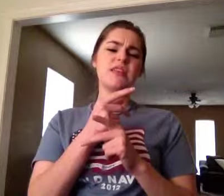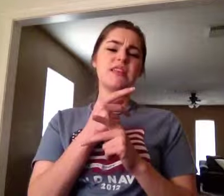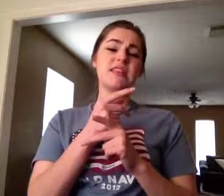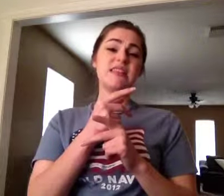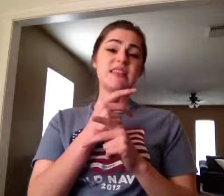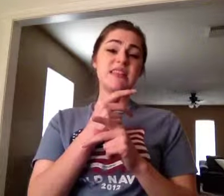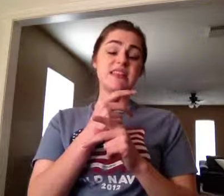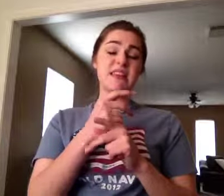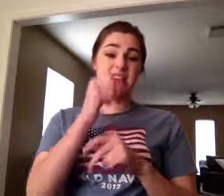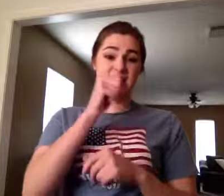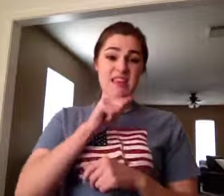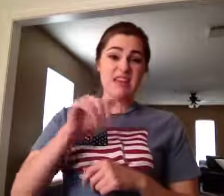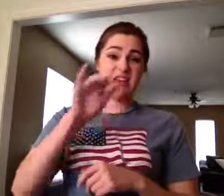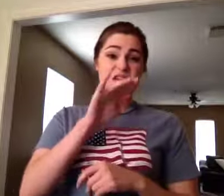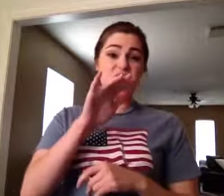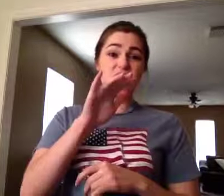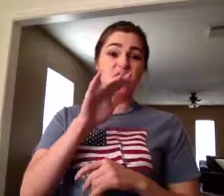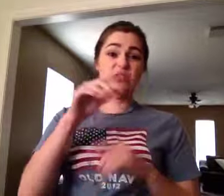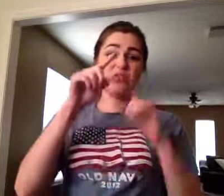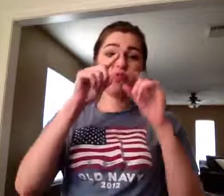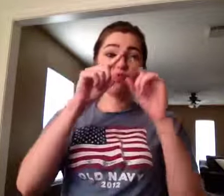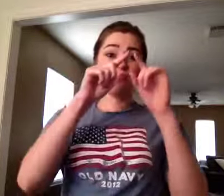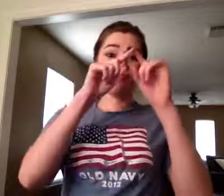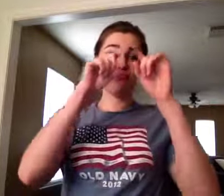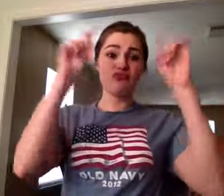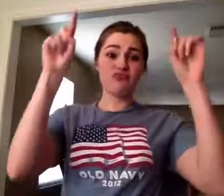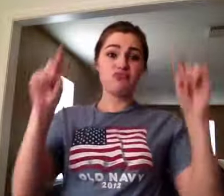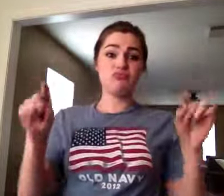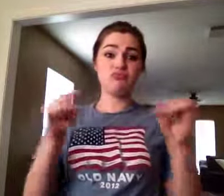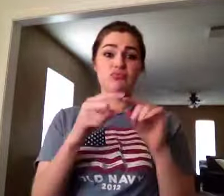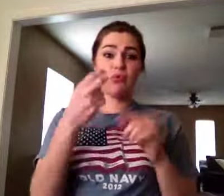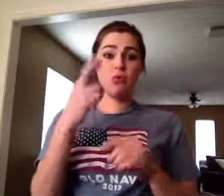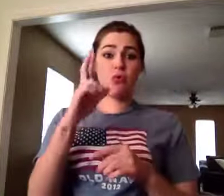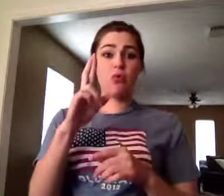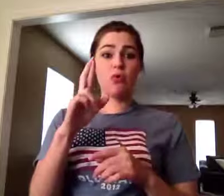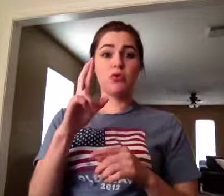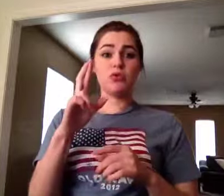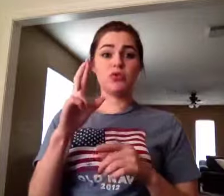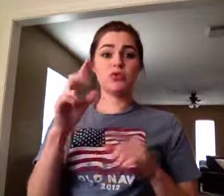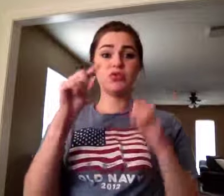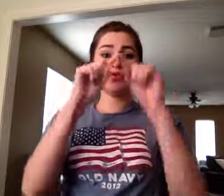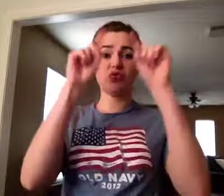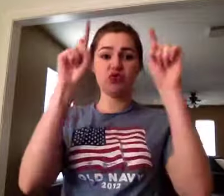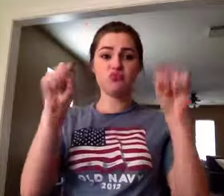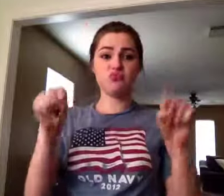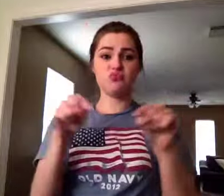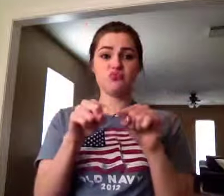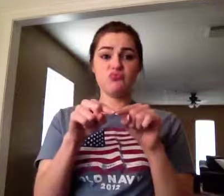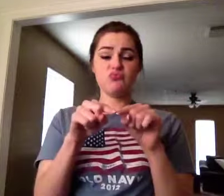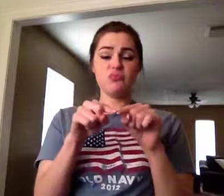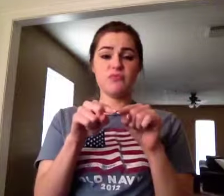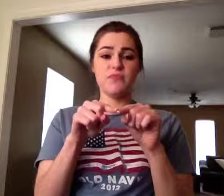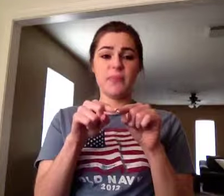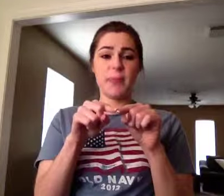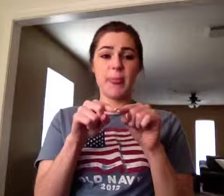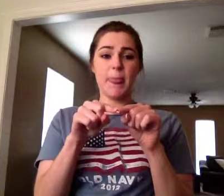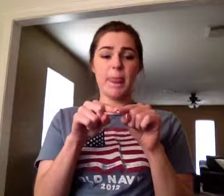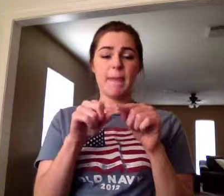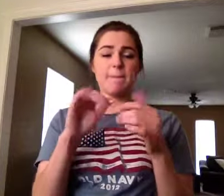that we learned yesterday, and how to find the volume of a container and how to measure the area of a triangle. You